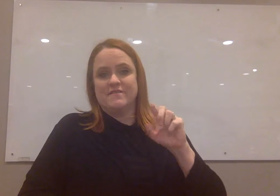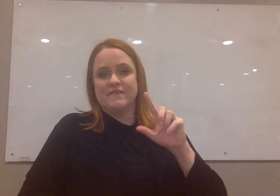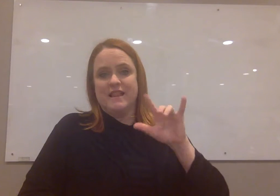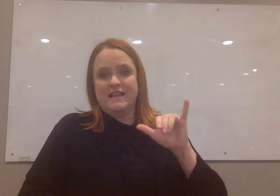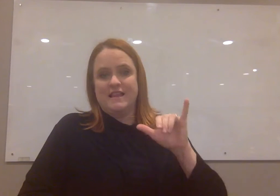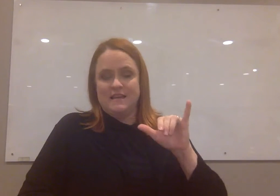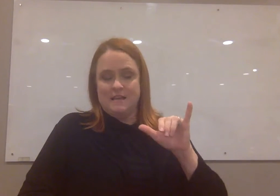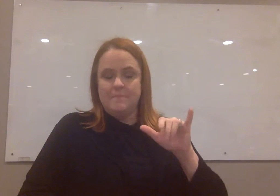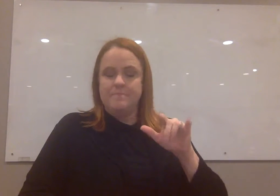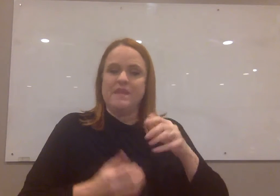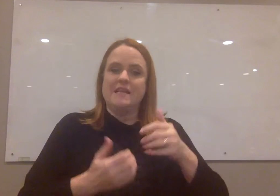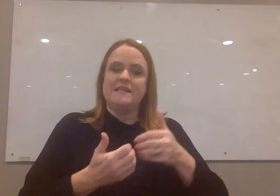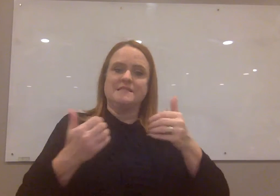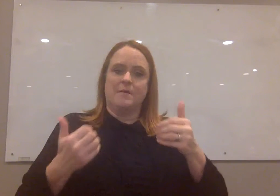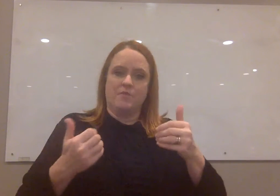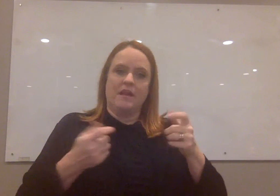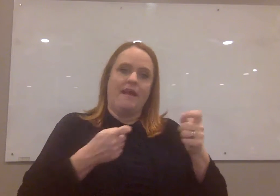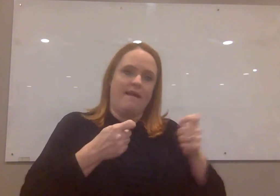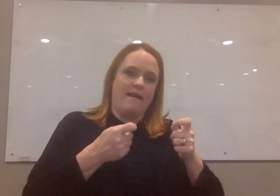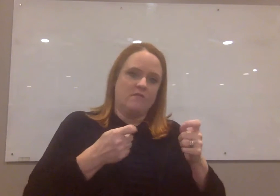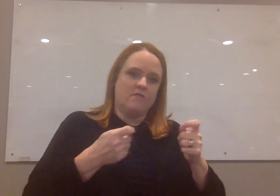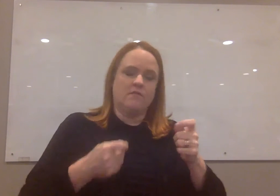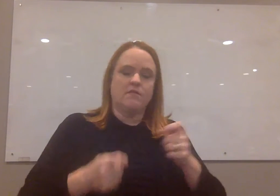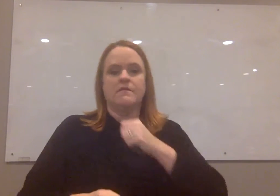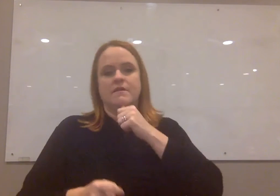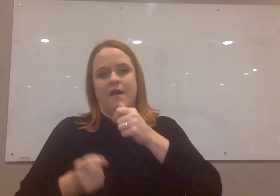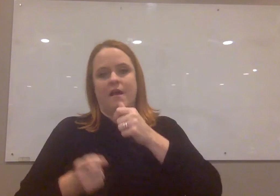code because it just won't perform well if you combine them.